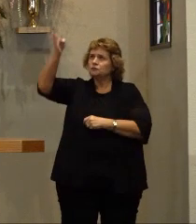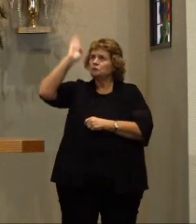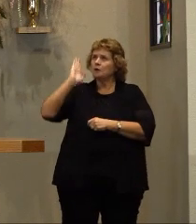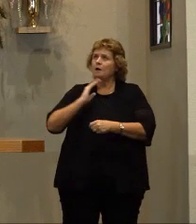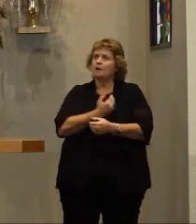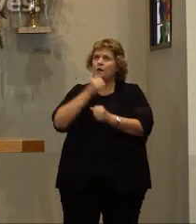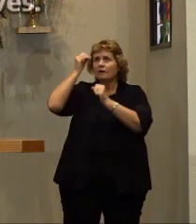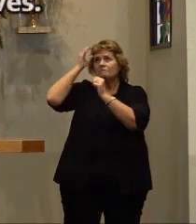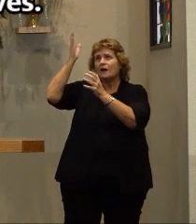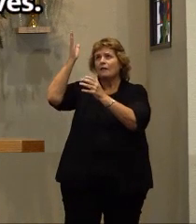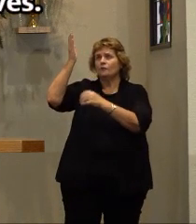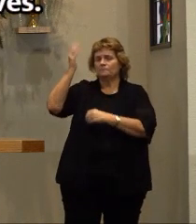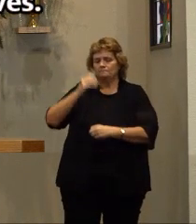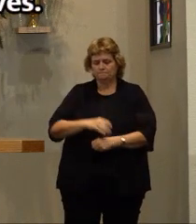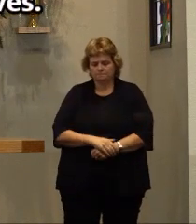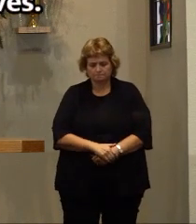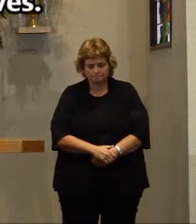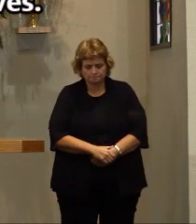Father.